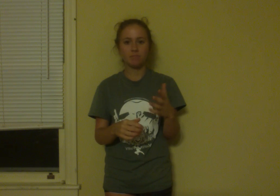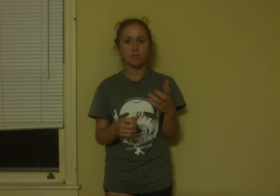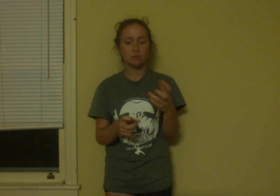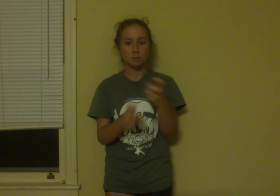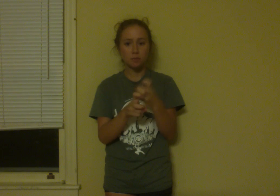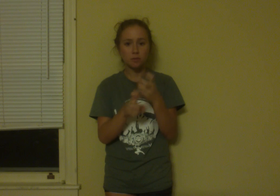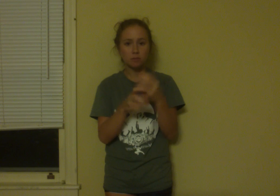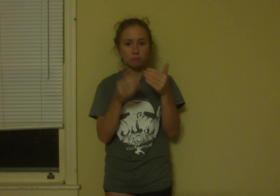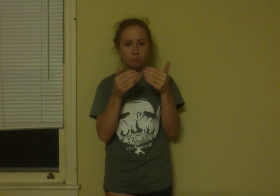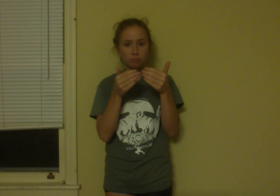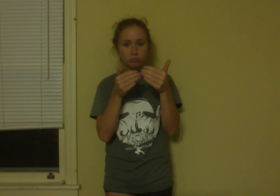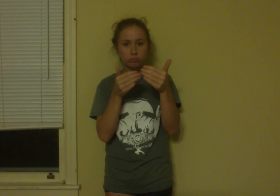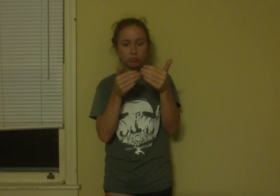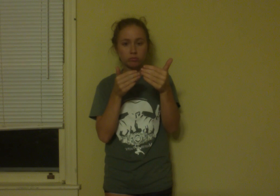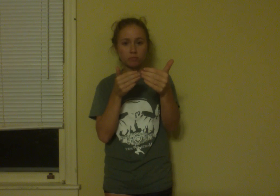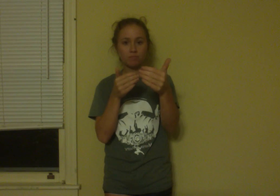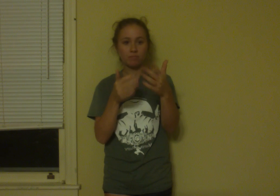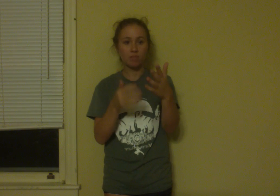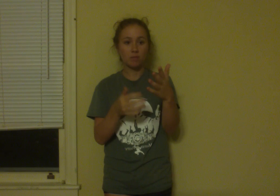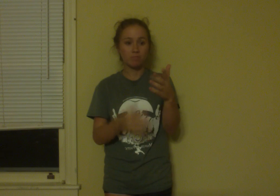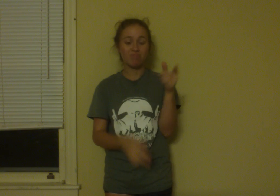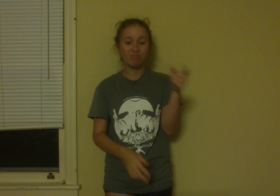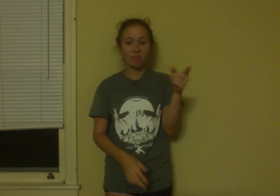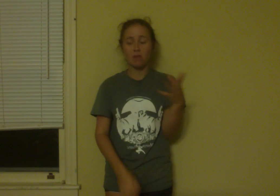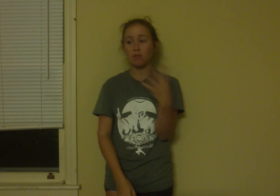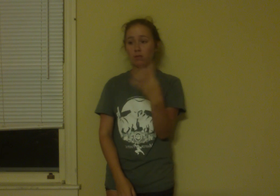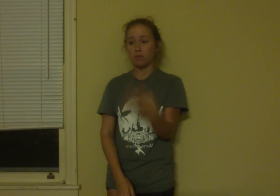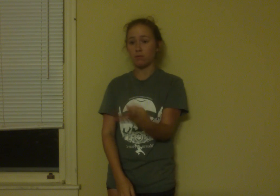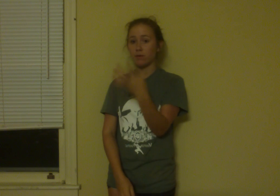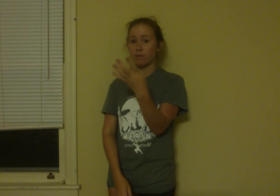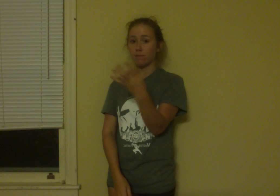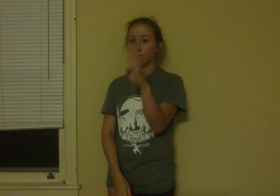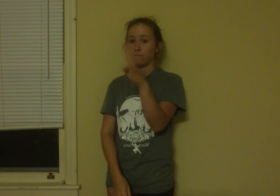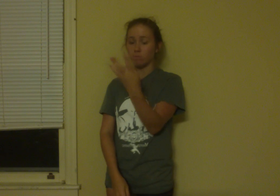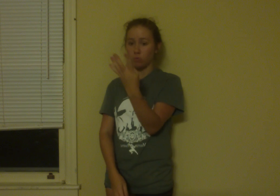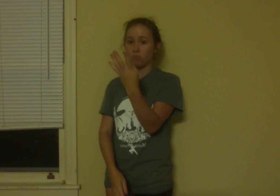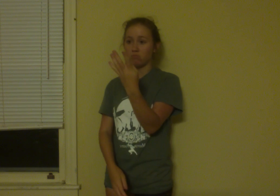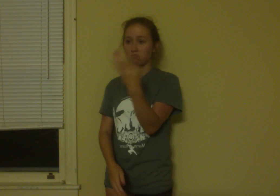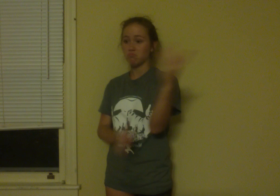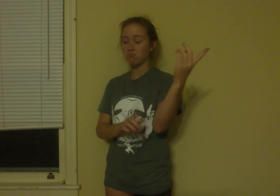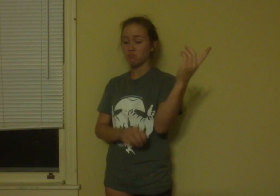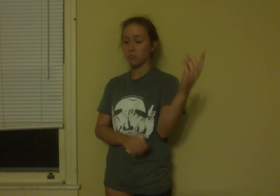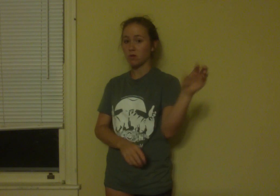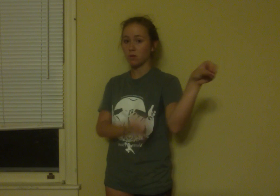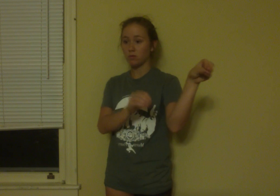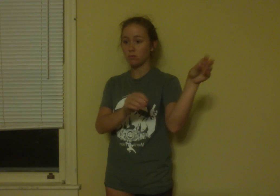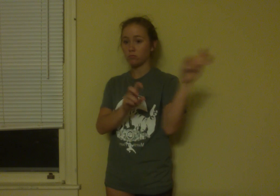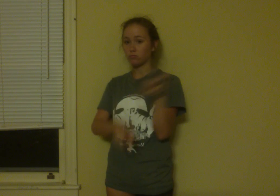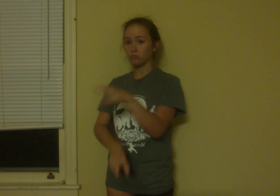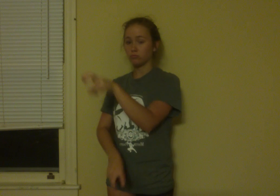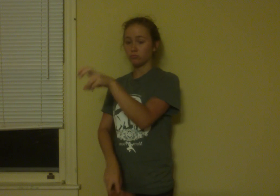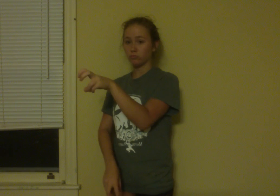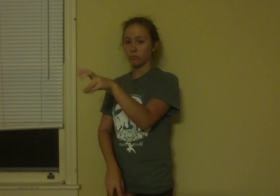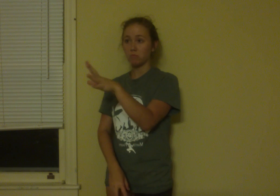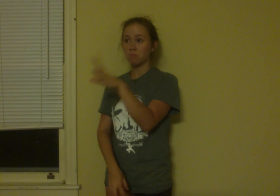like I almost spent here more time than at home. I tried this route just so many times. It feels